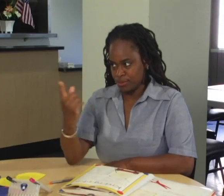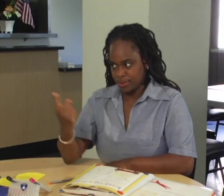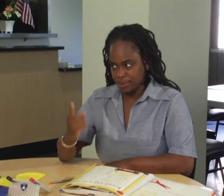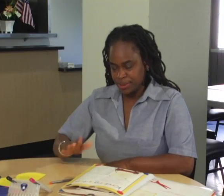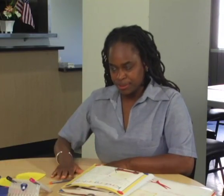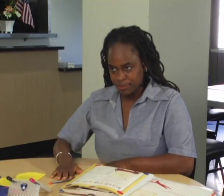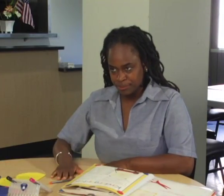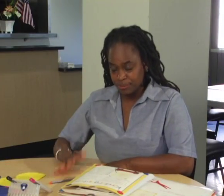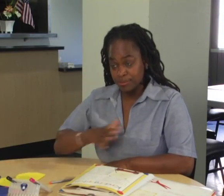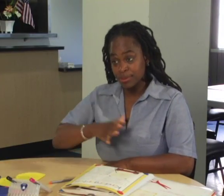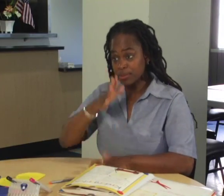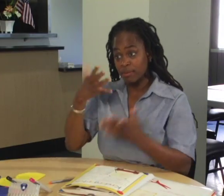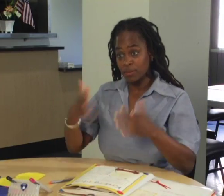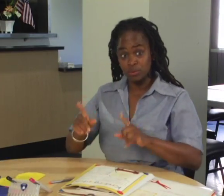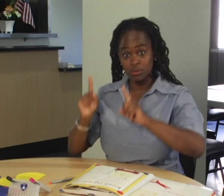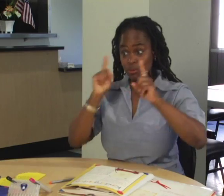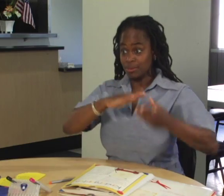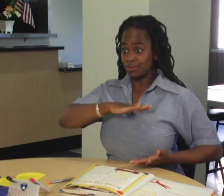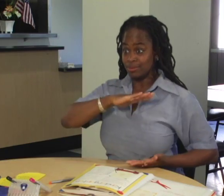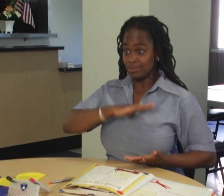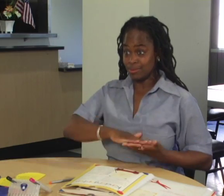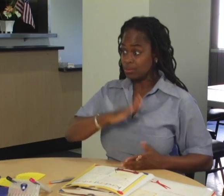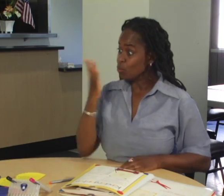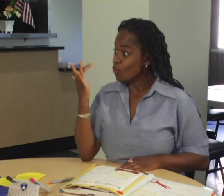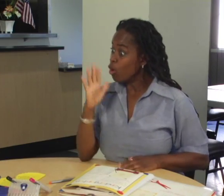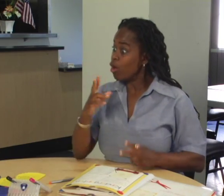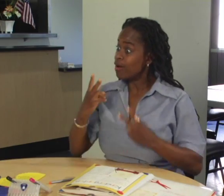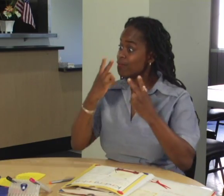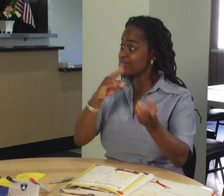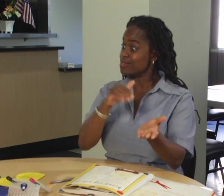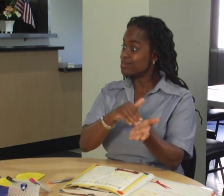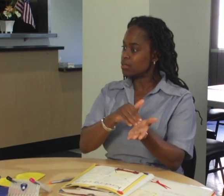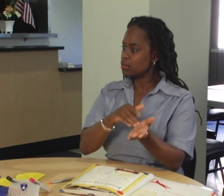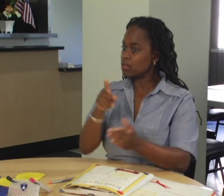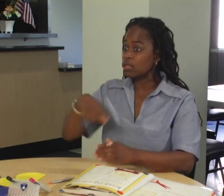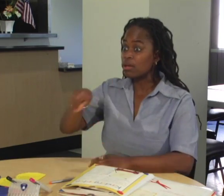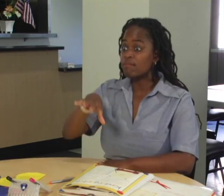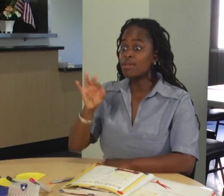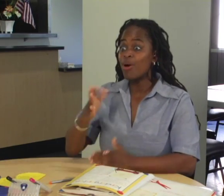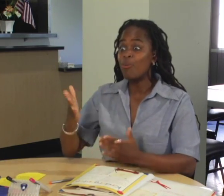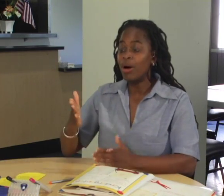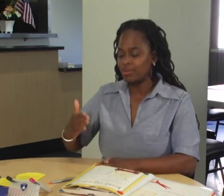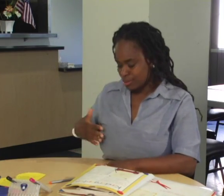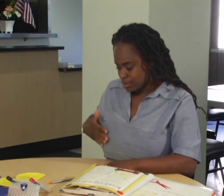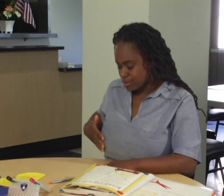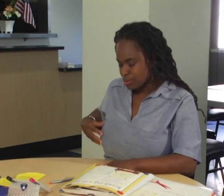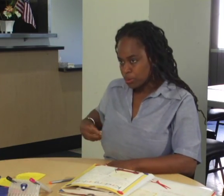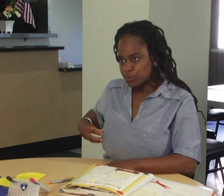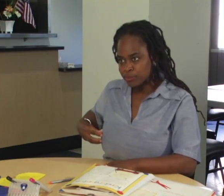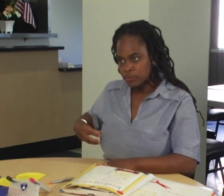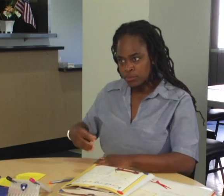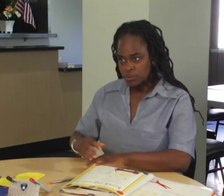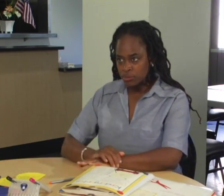Well, I have to tell you something. The doctor wants to see my mom again because they found a lump.